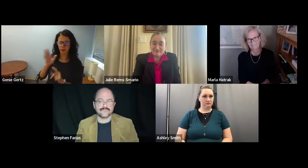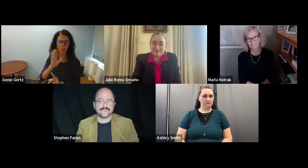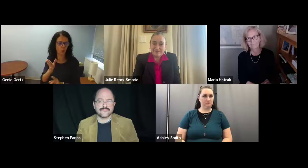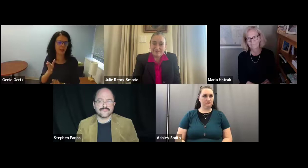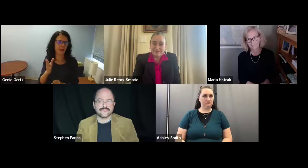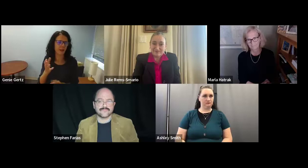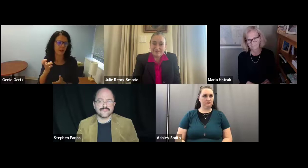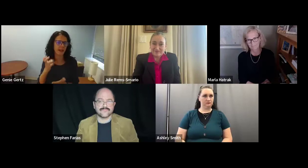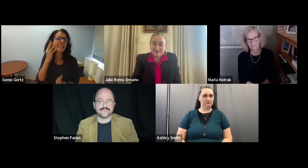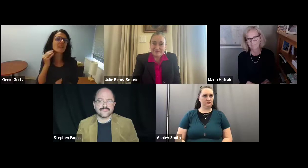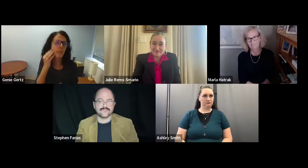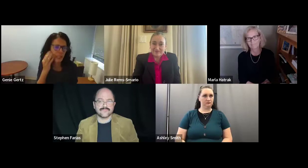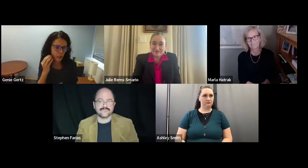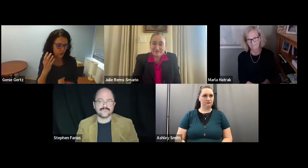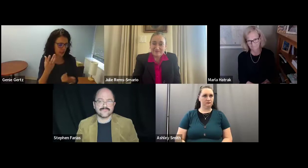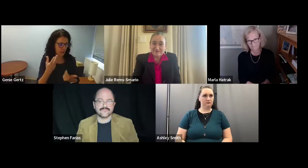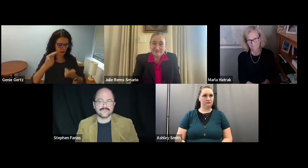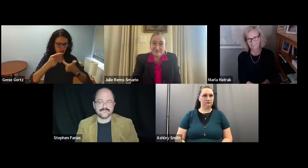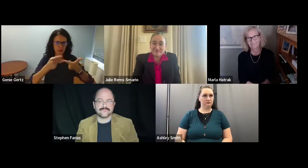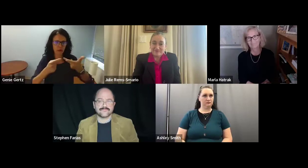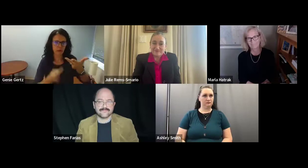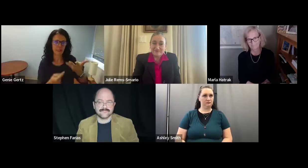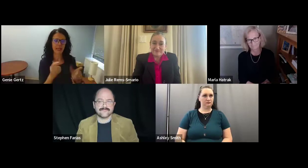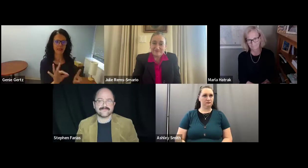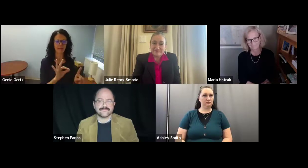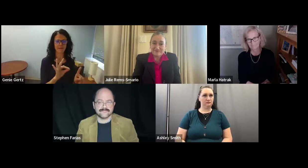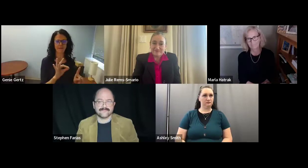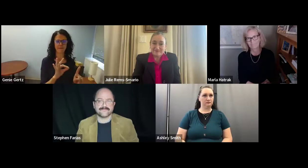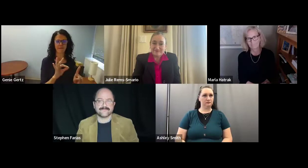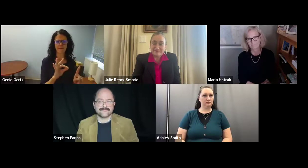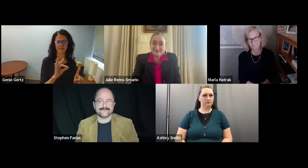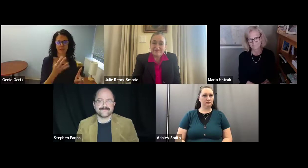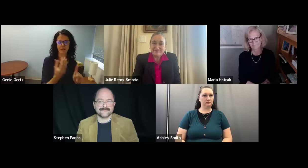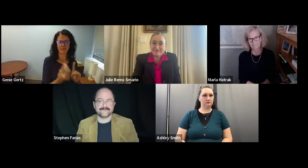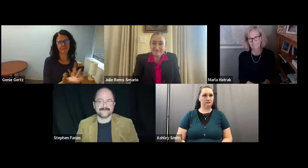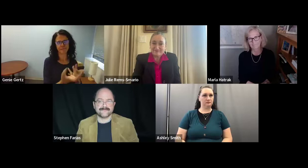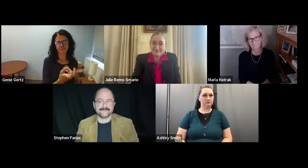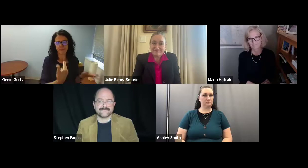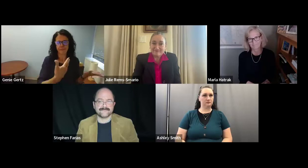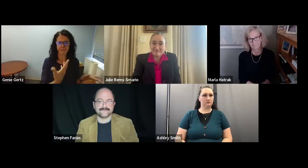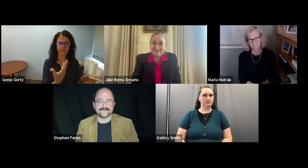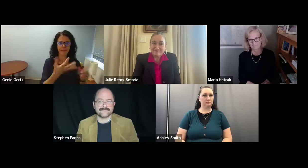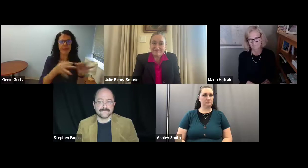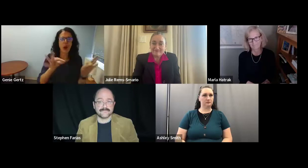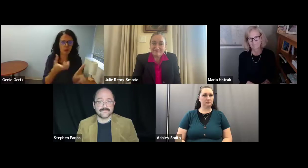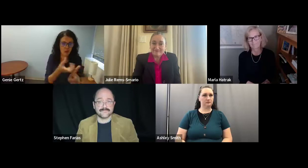issues. A child will things that a child will experience if they are not